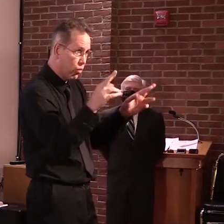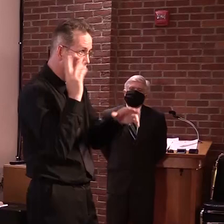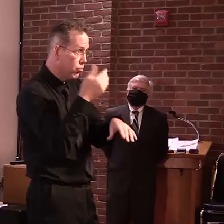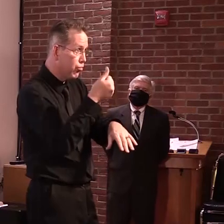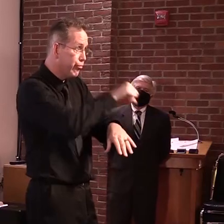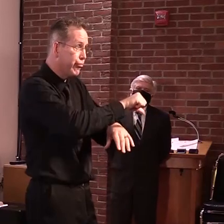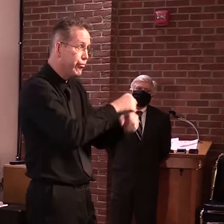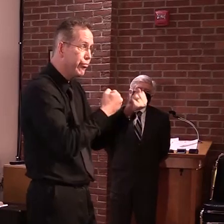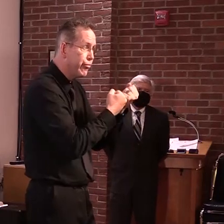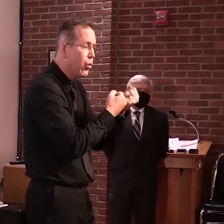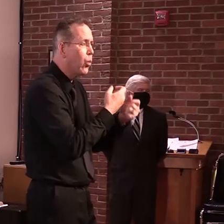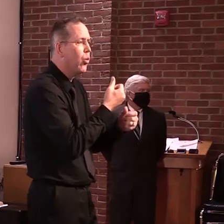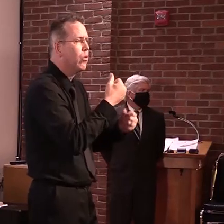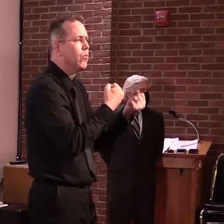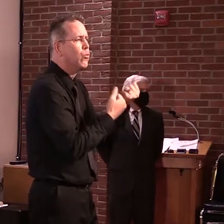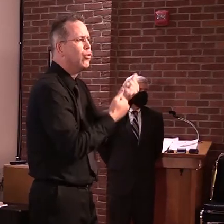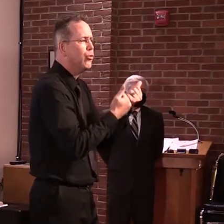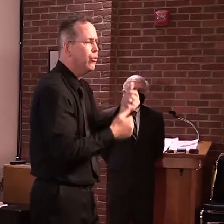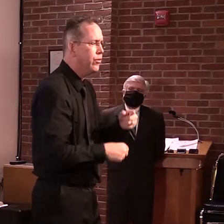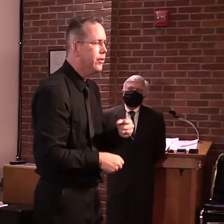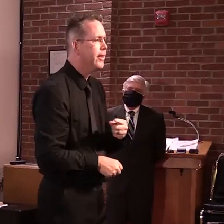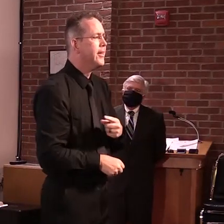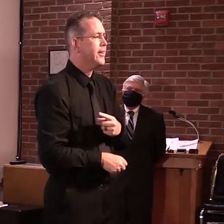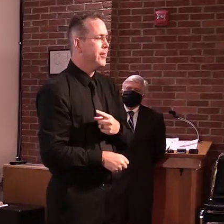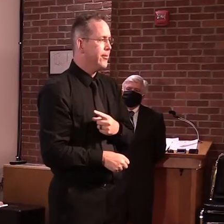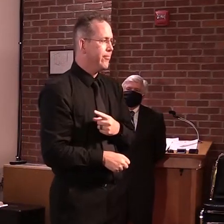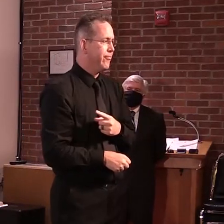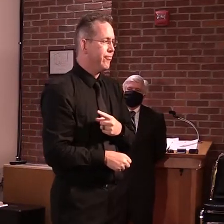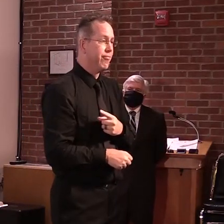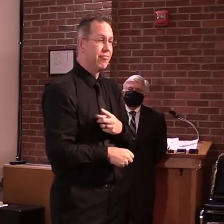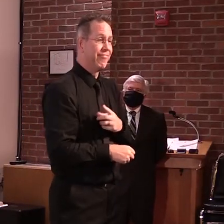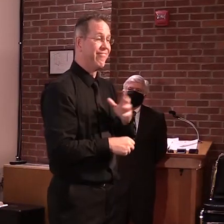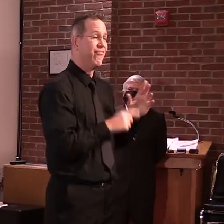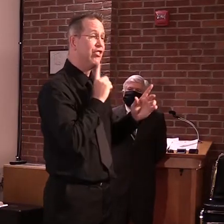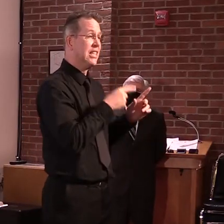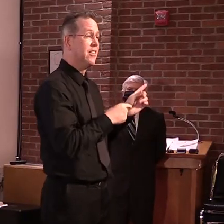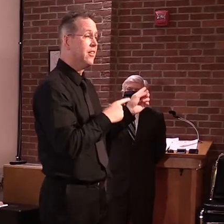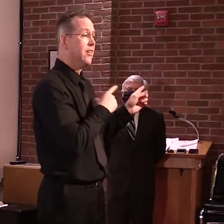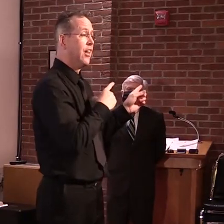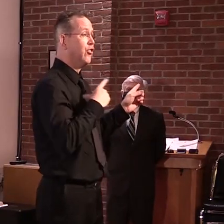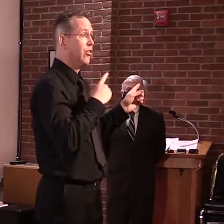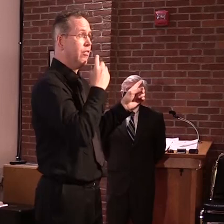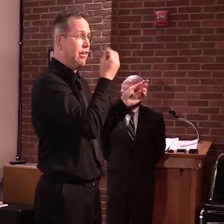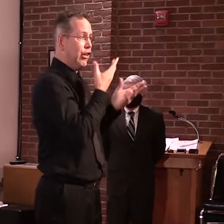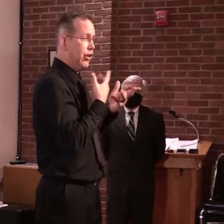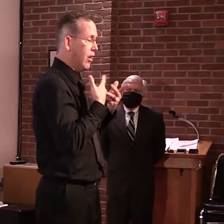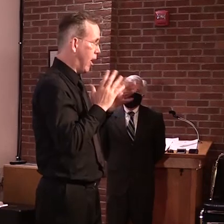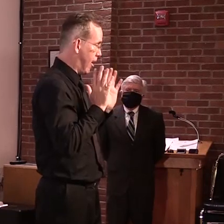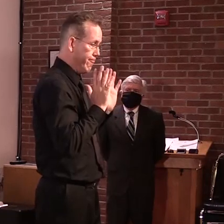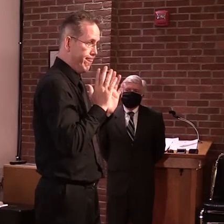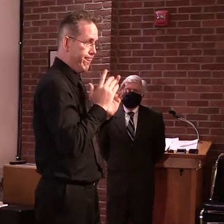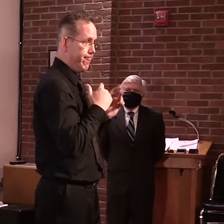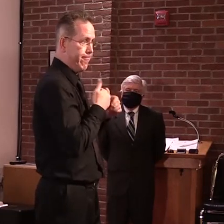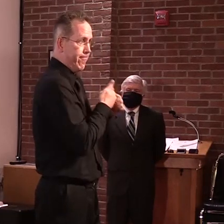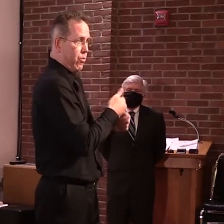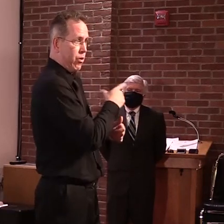fine. So we'll just have to see what's passed when it comes to be.